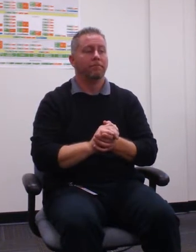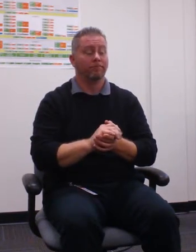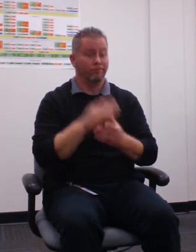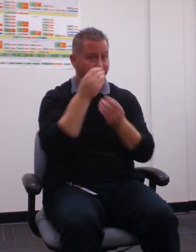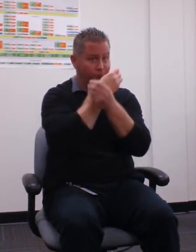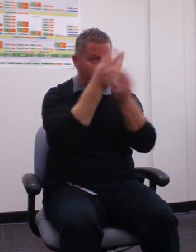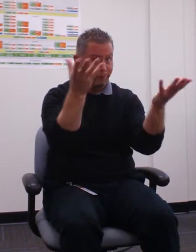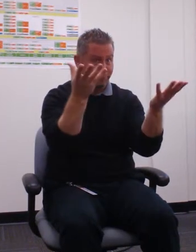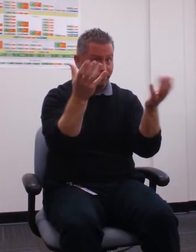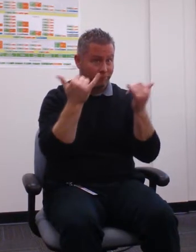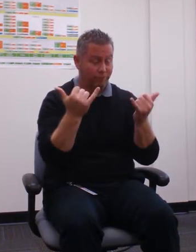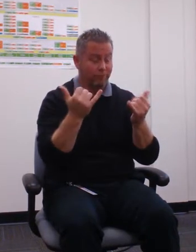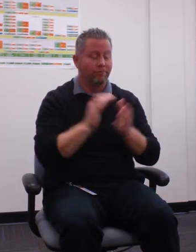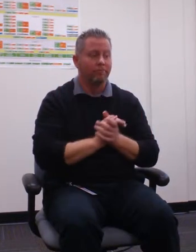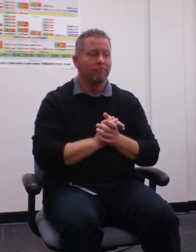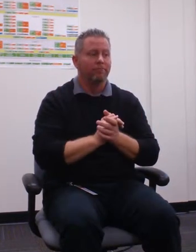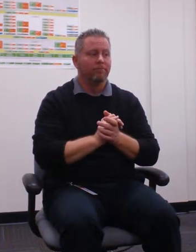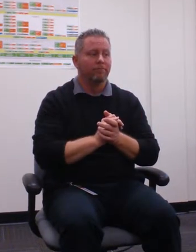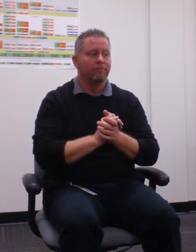in advance,